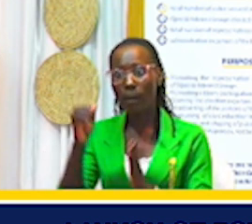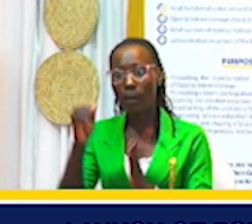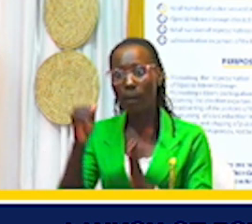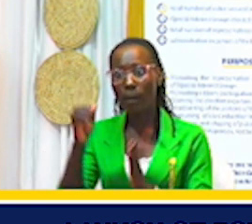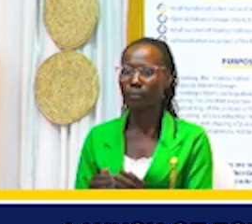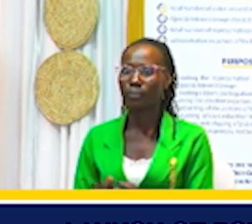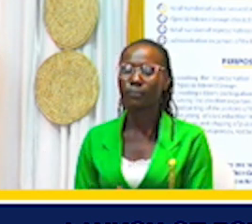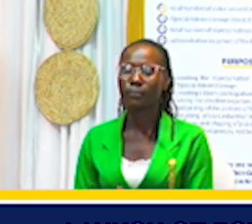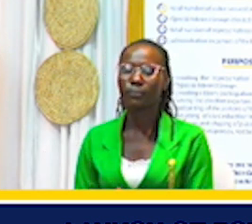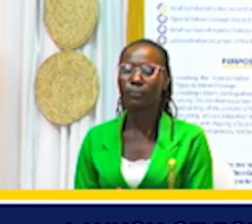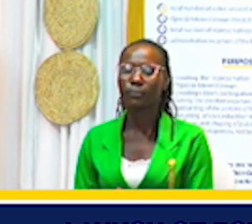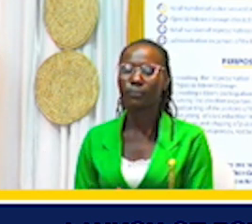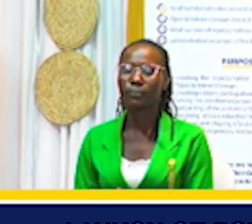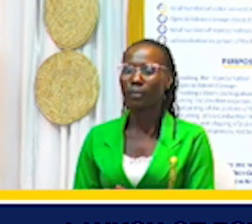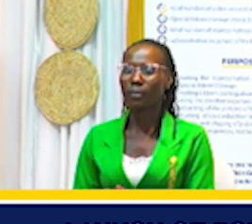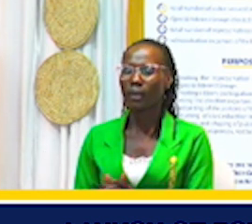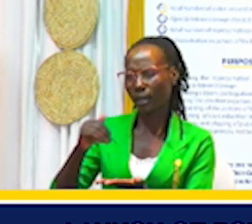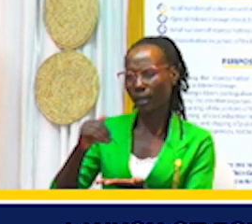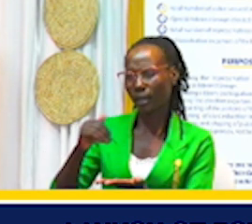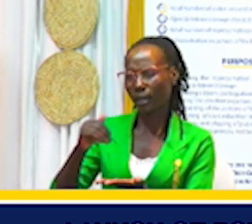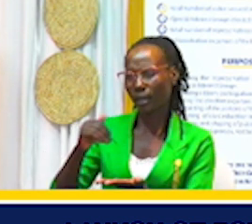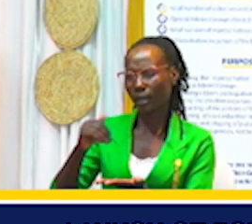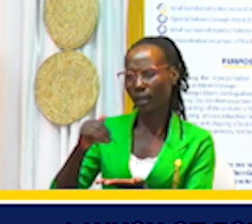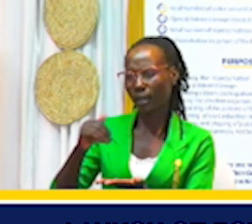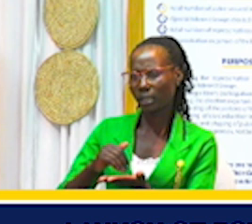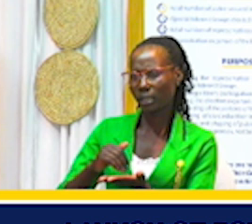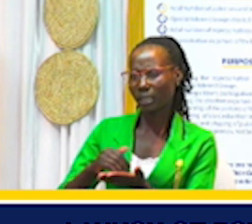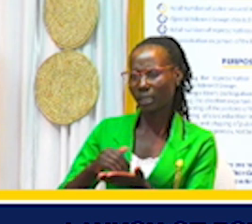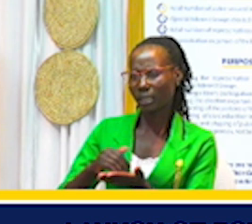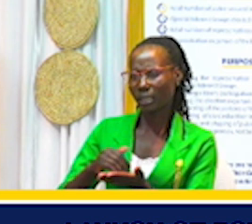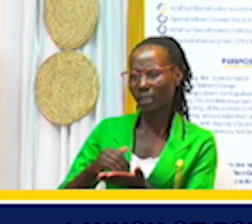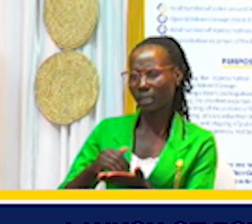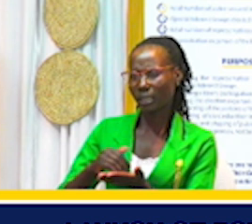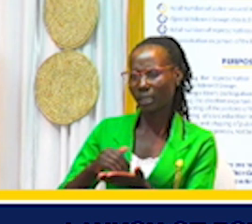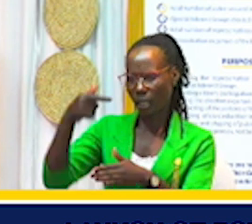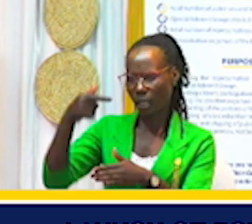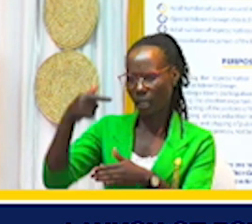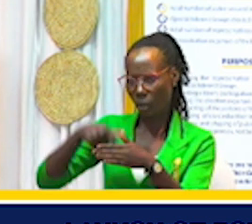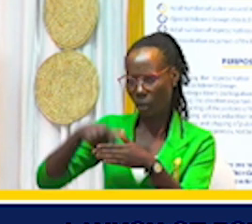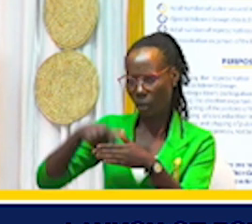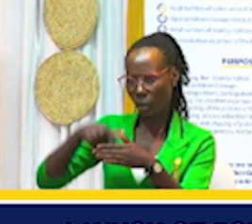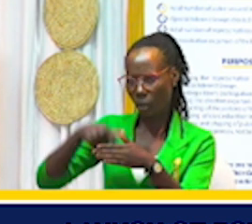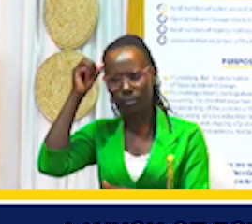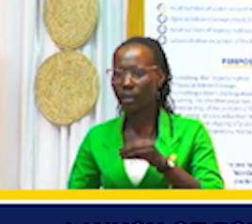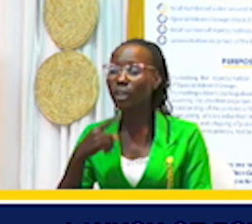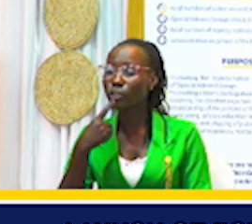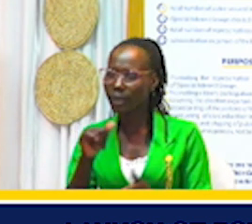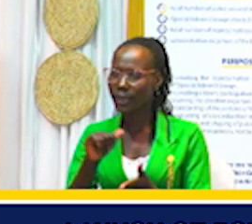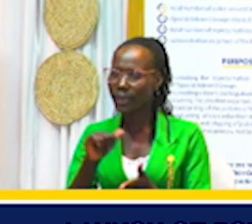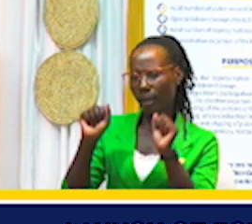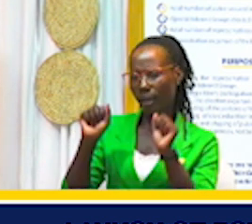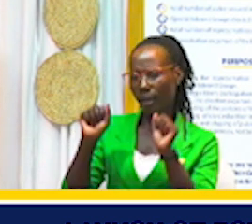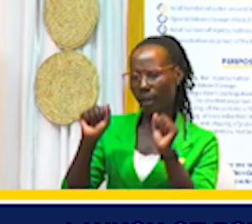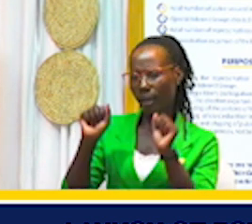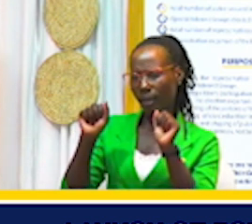colleague. And it is a comprehensive guide for persons with disabilities to ensure that they are able